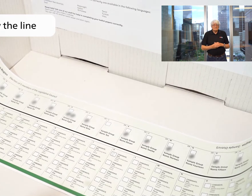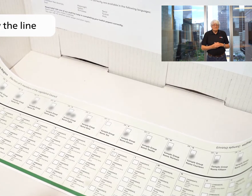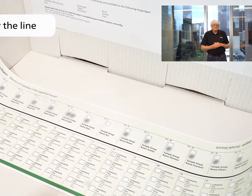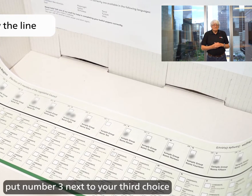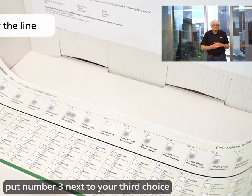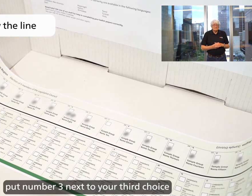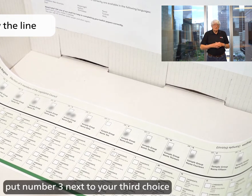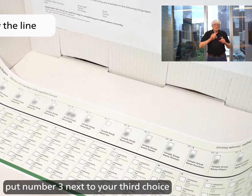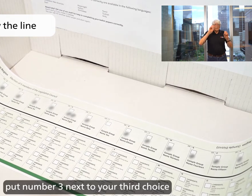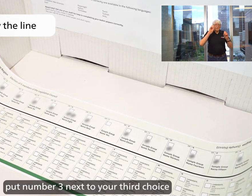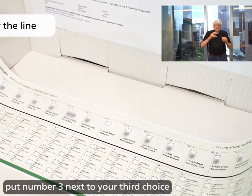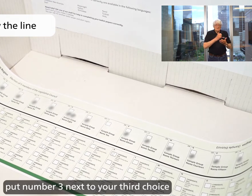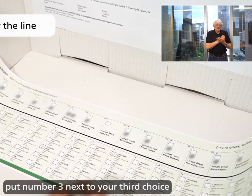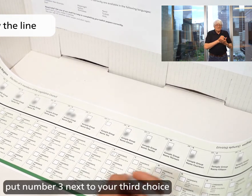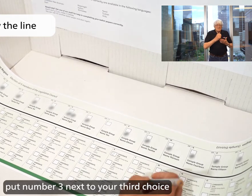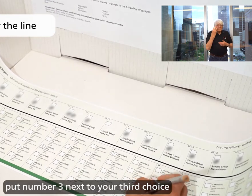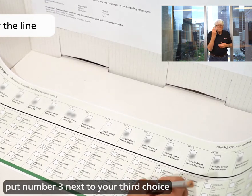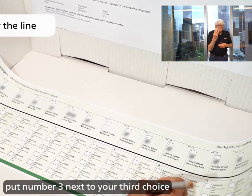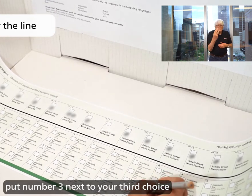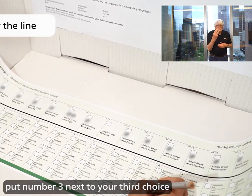Put number three next to your third choice.